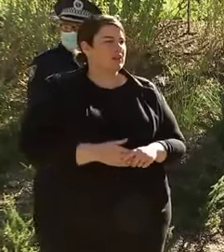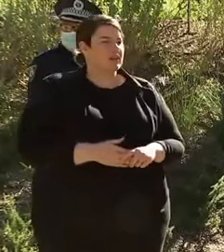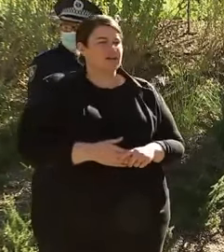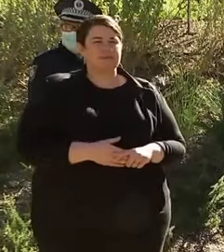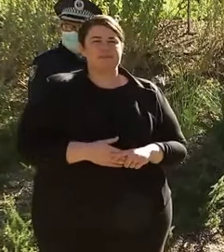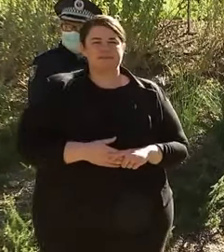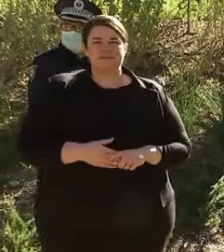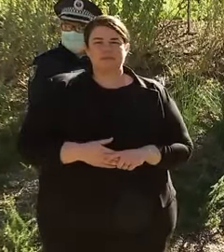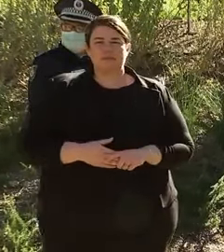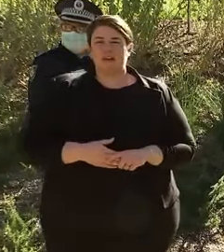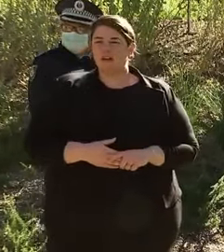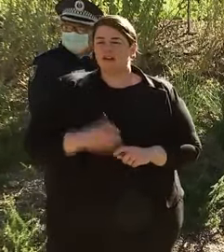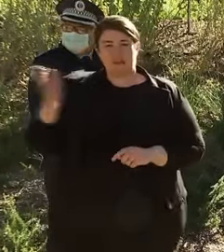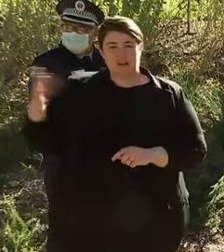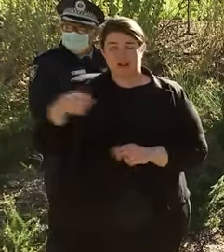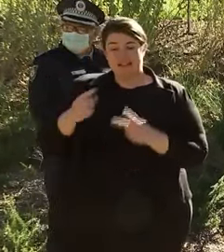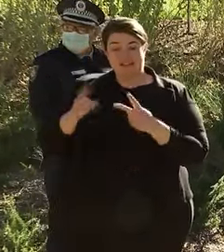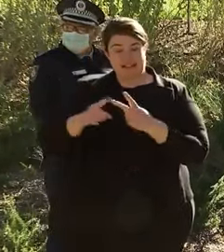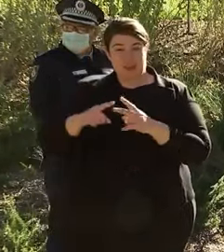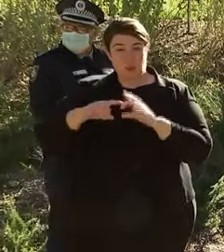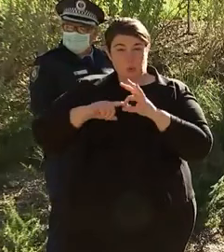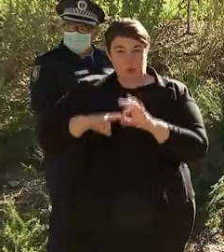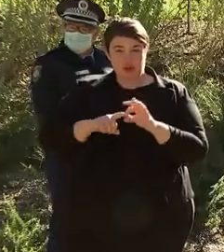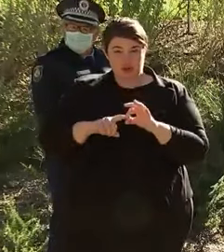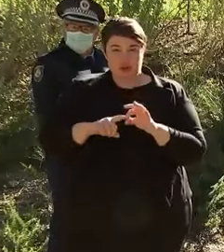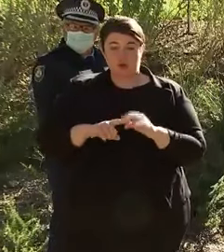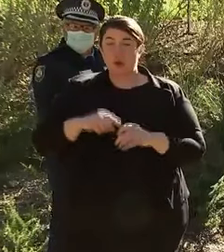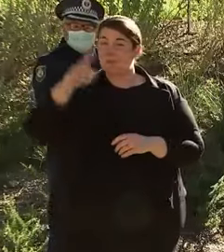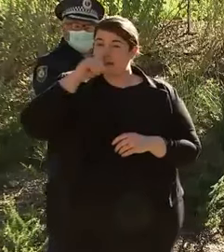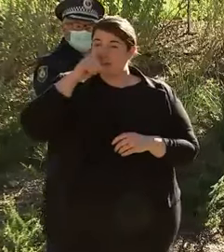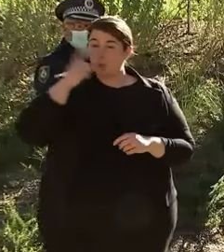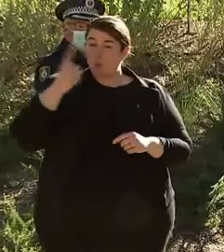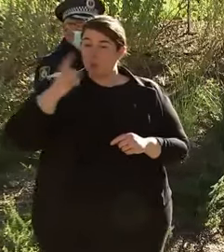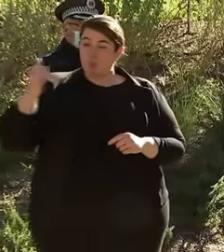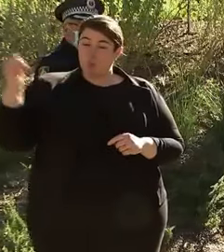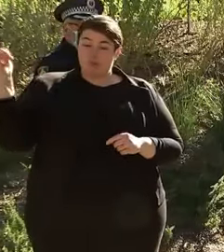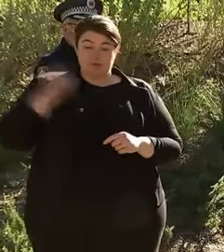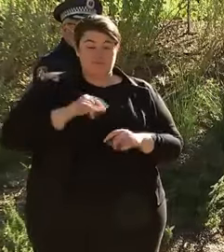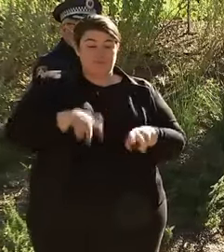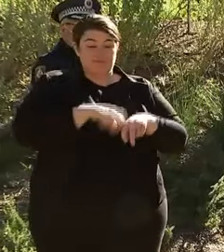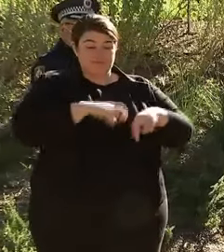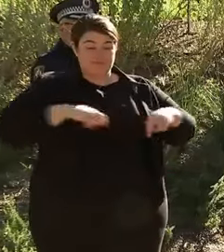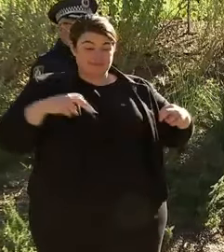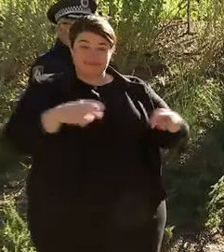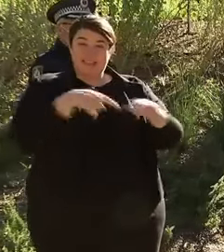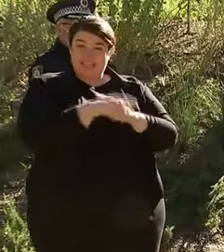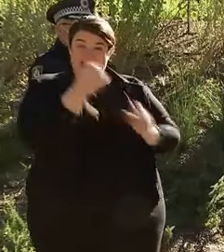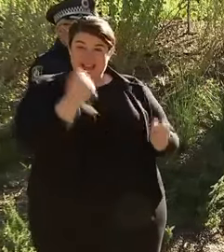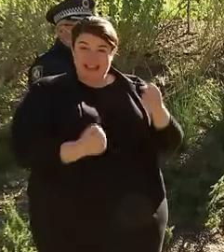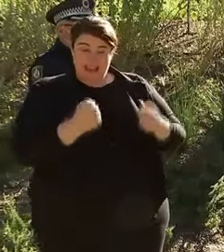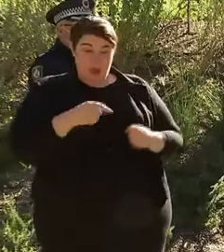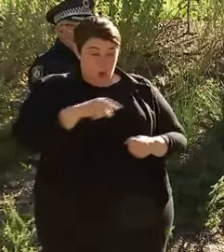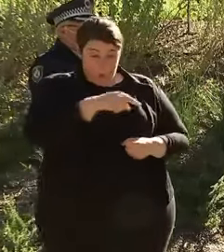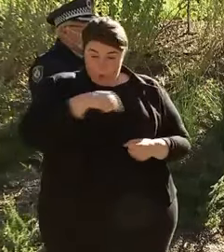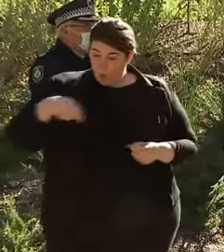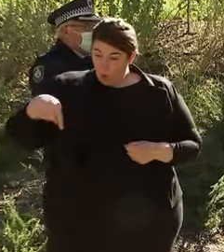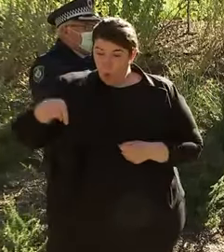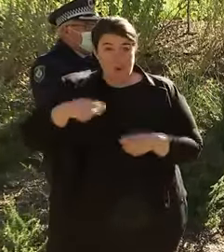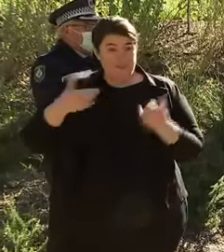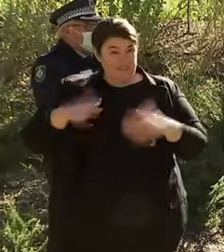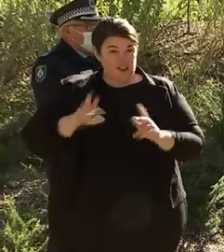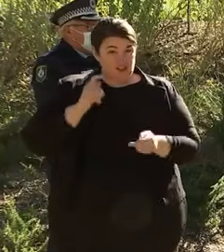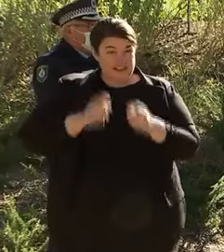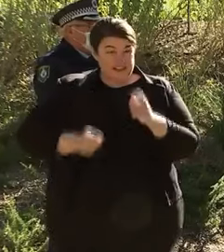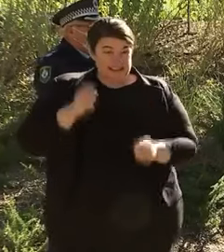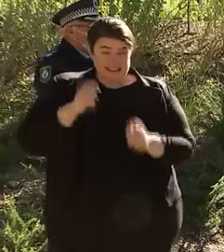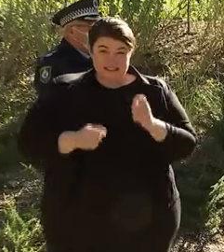Dr. Chan. Every member of the flight crew that got in this guy's car, every member of those flight crews were tested